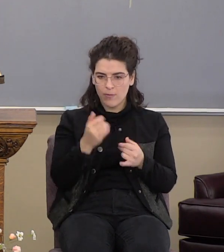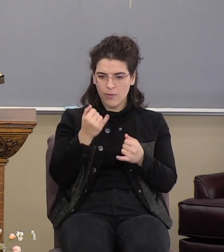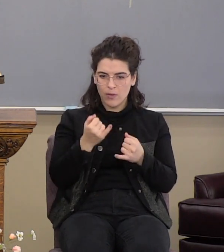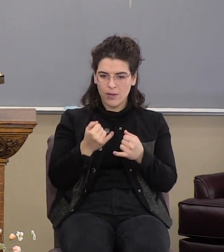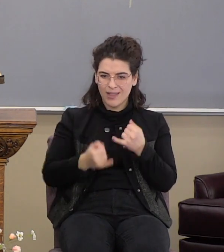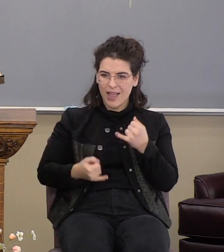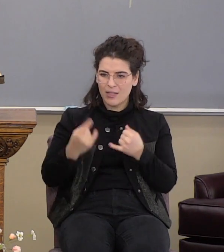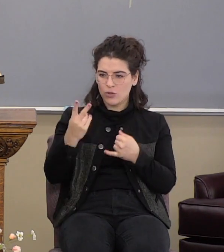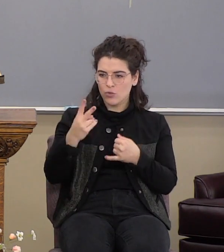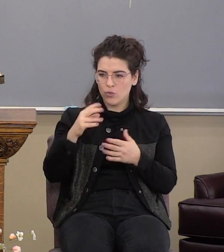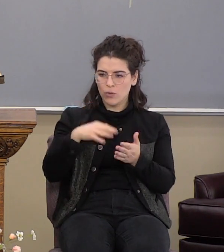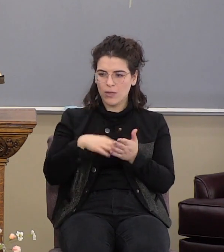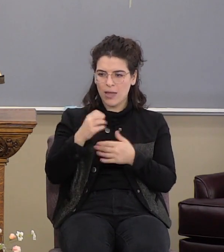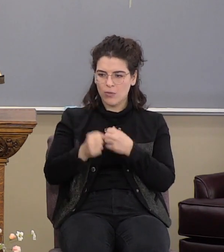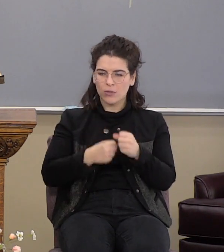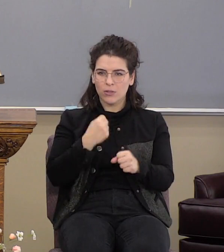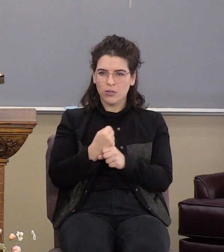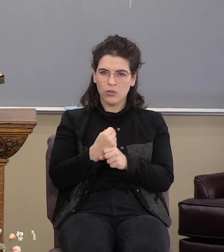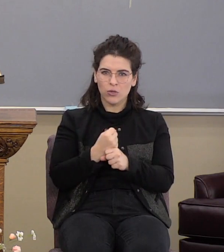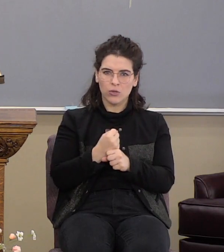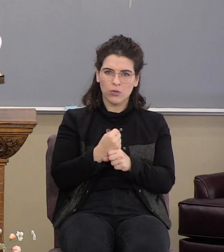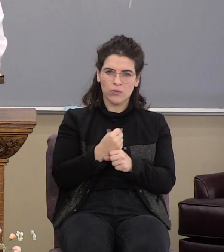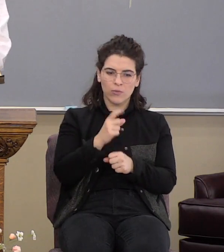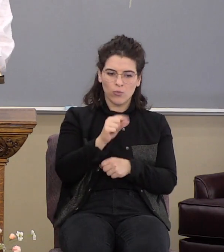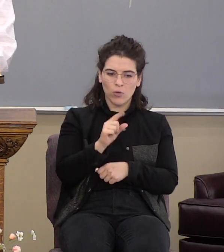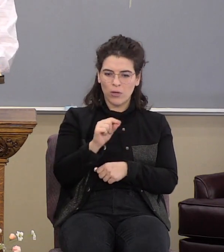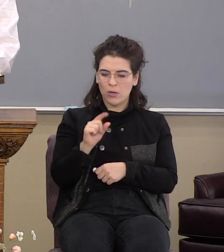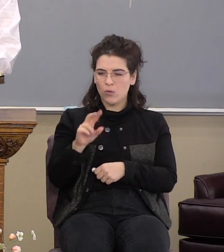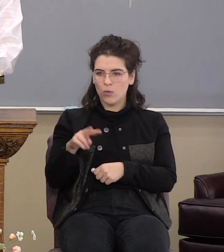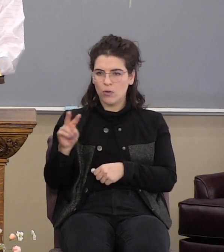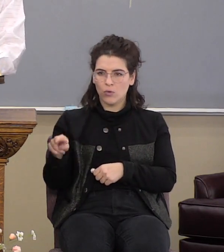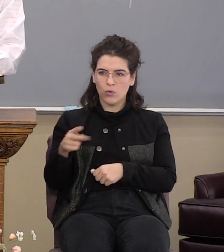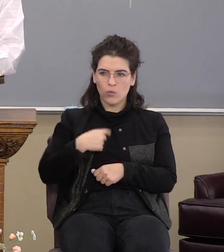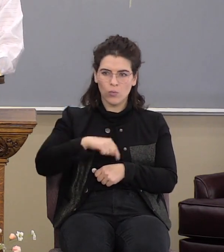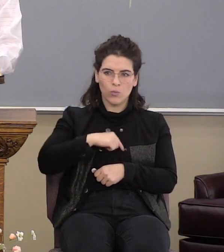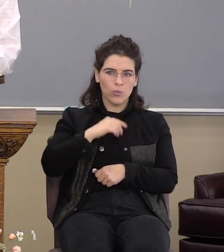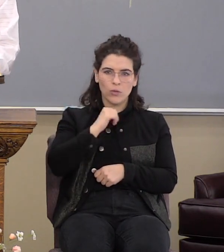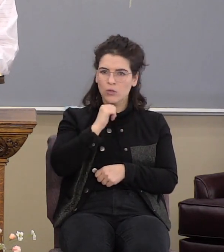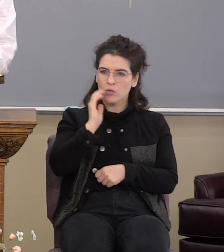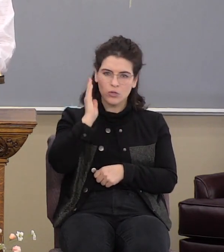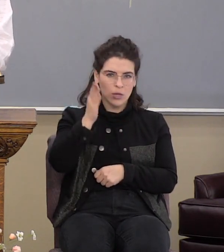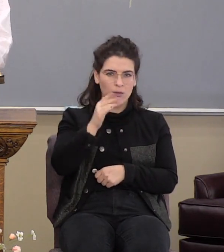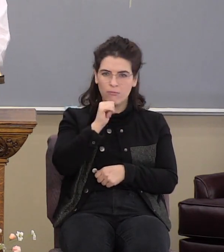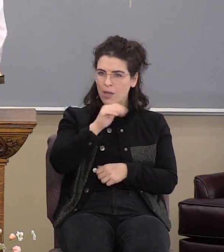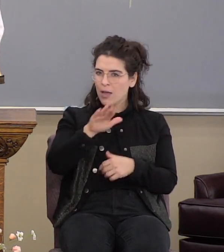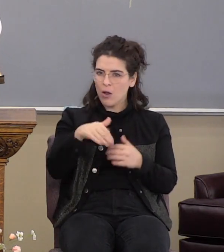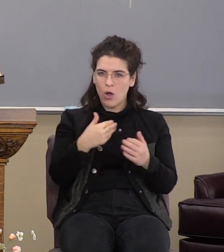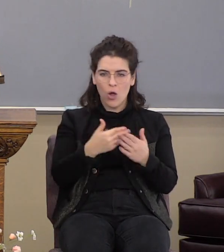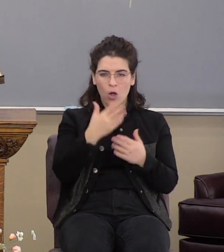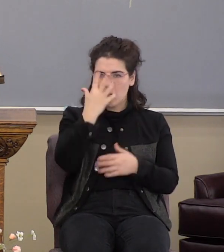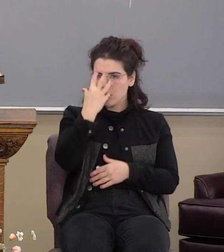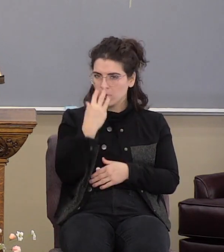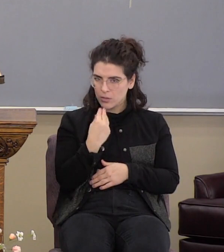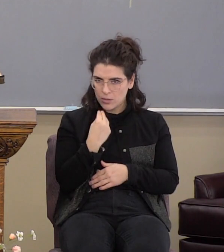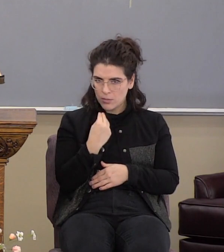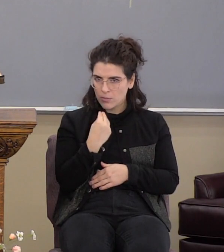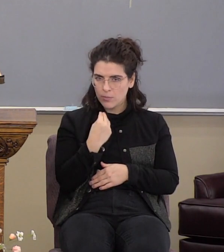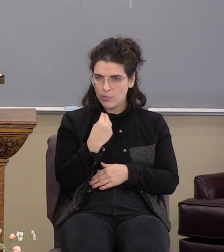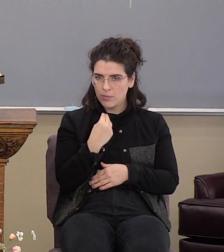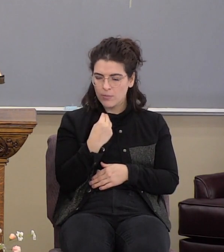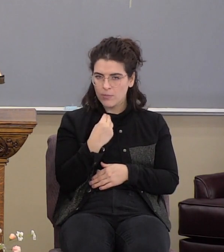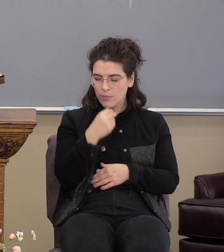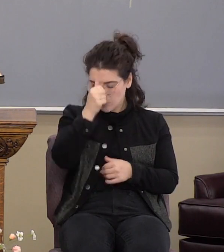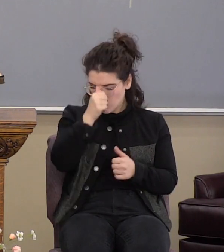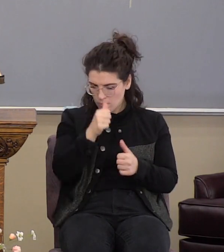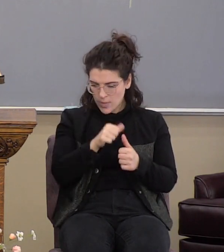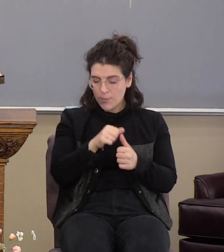from where we're at, year 2022, okay? We shall not all, what? Sleep. And remember, the